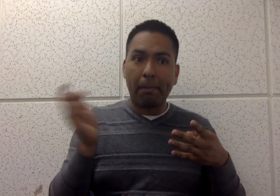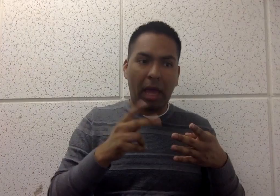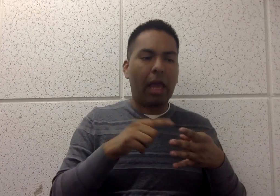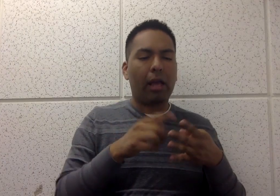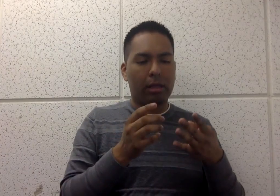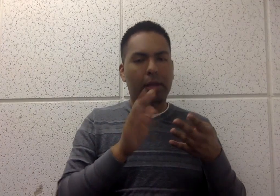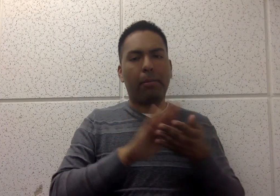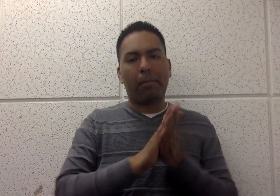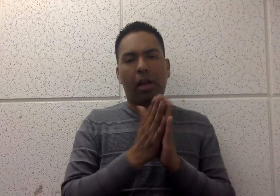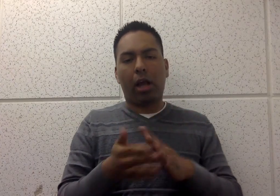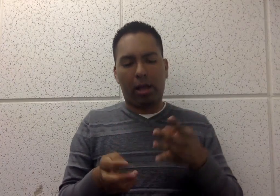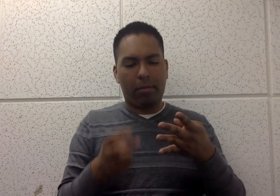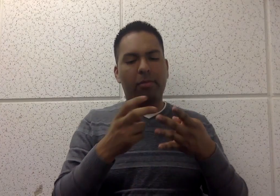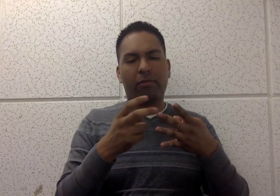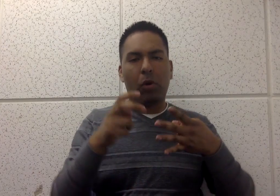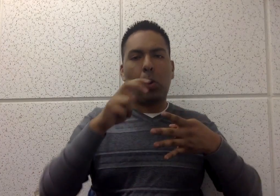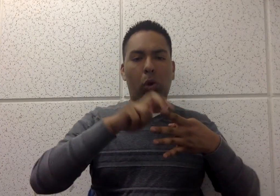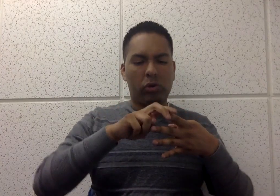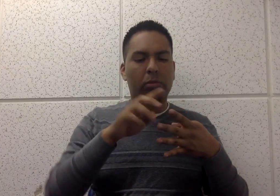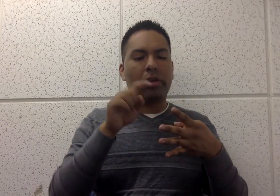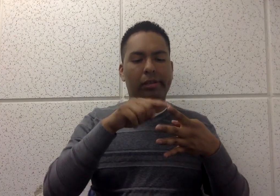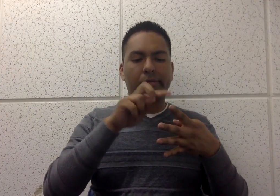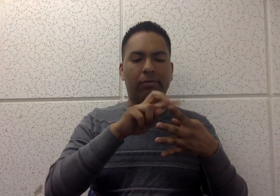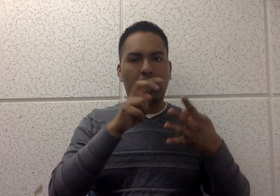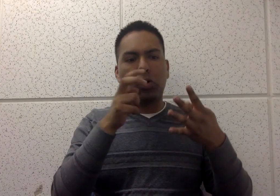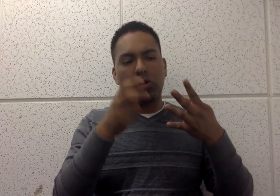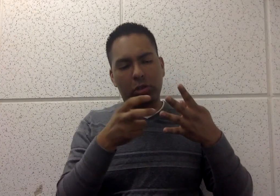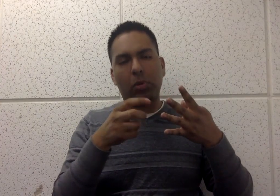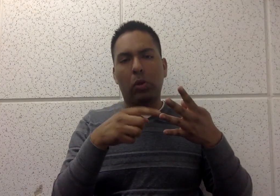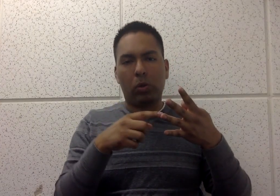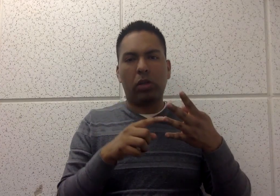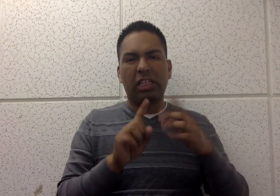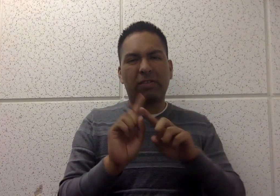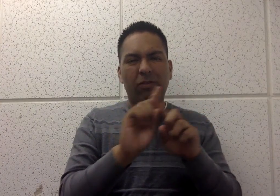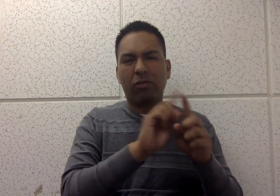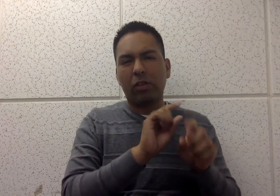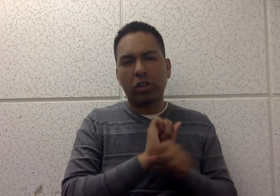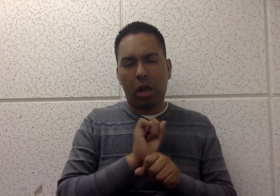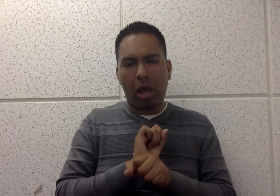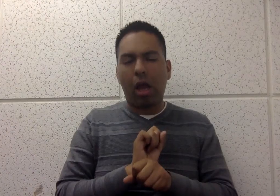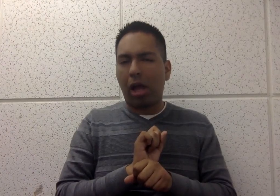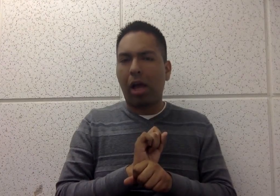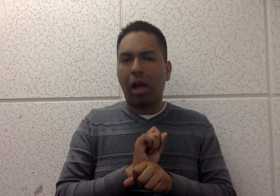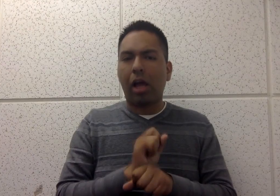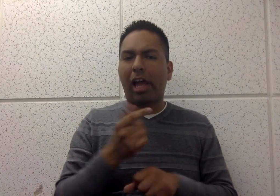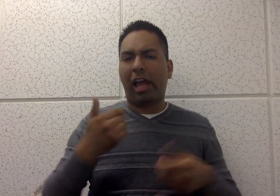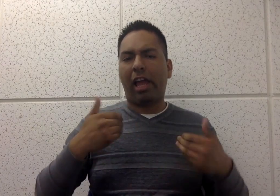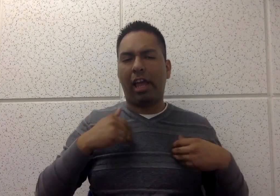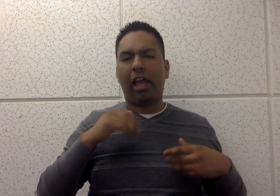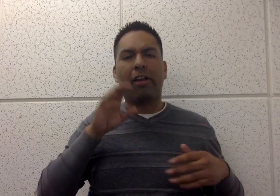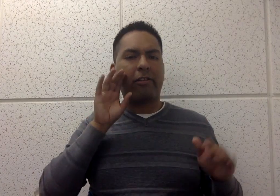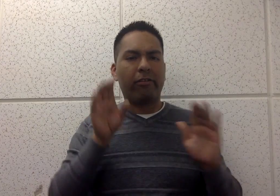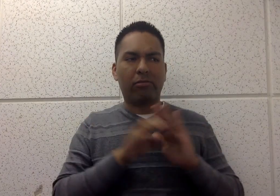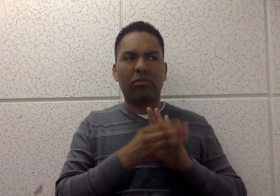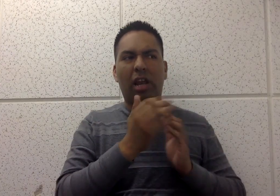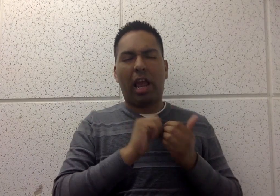foragers. But not every transition is possible, and this shows how it works. Like I just said, if there's more food to collect,